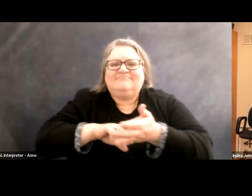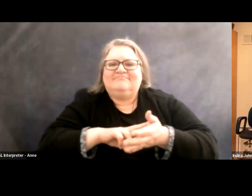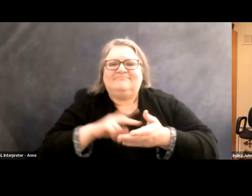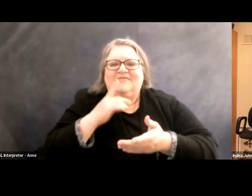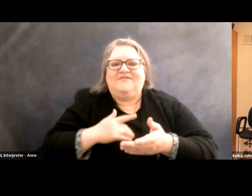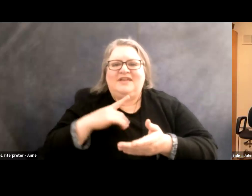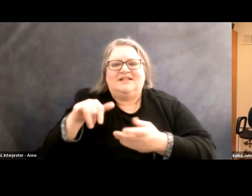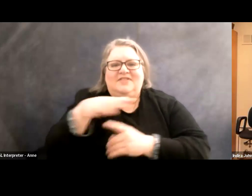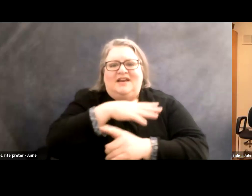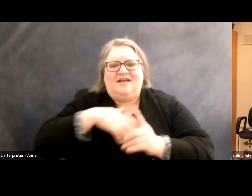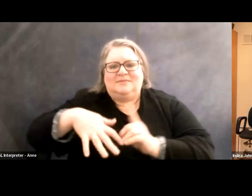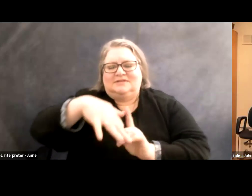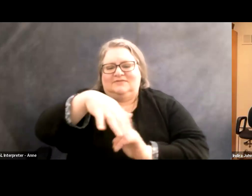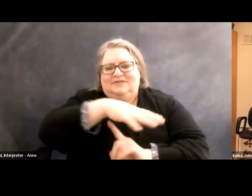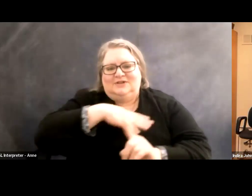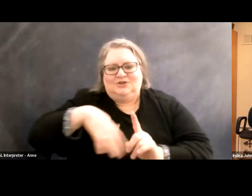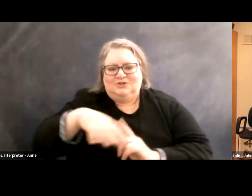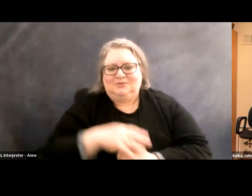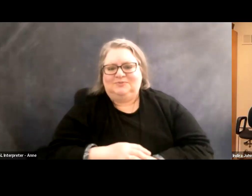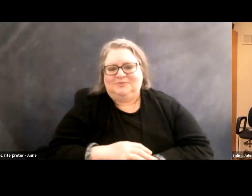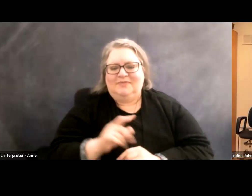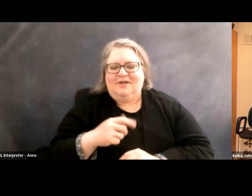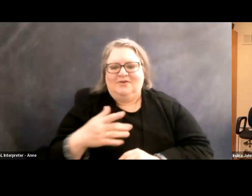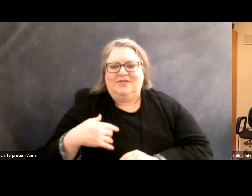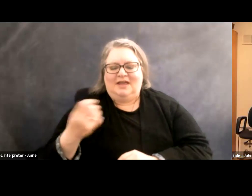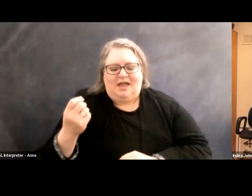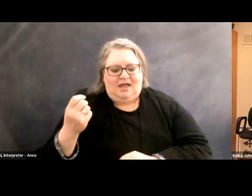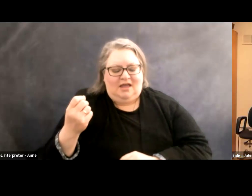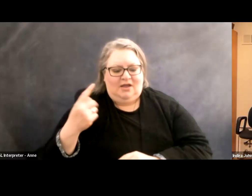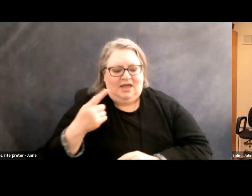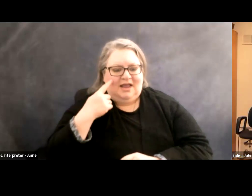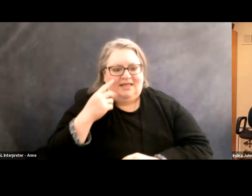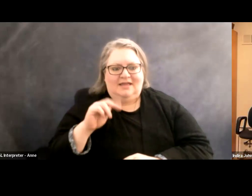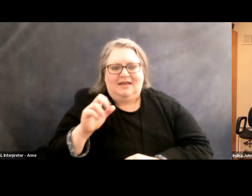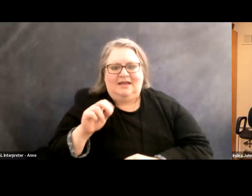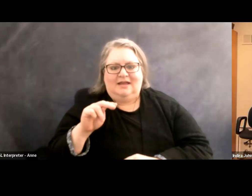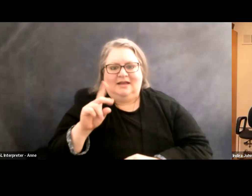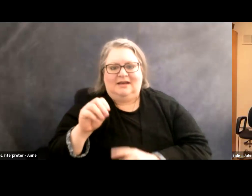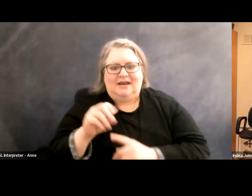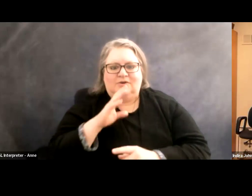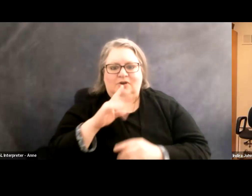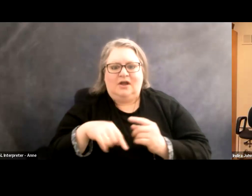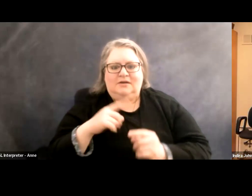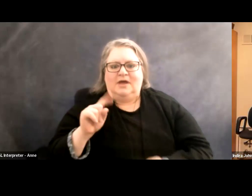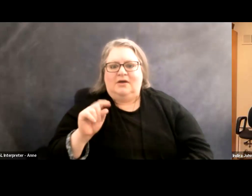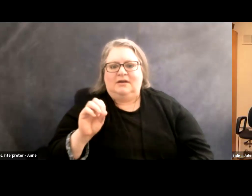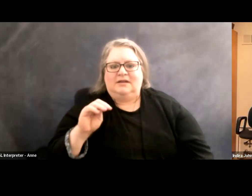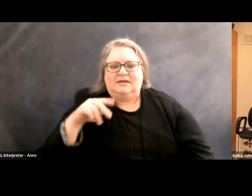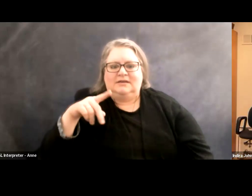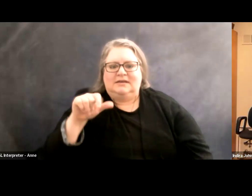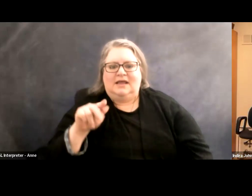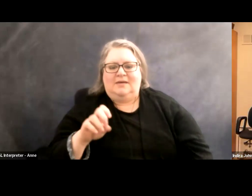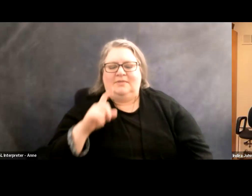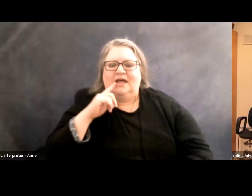atmosphere. The other thing I realized is, and I think Nando talked about a template. I think the art